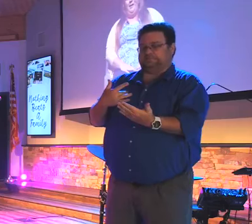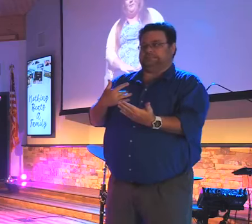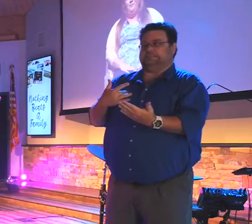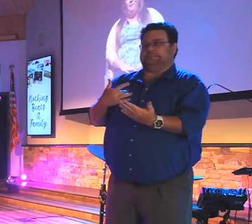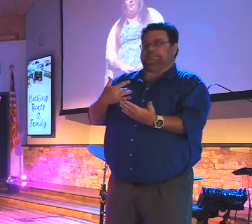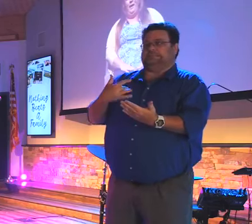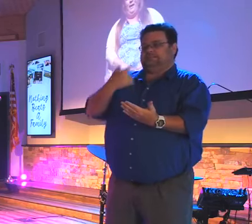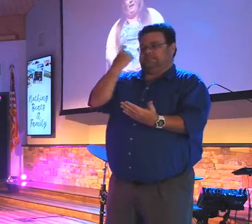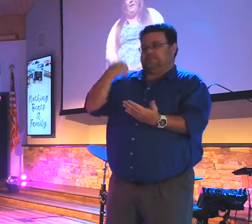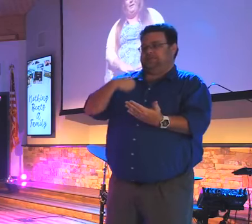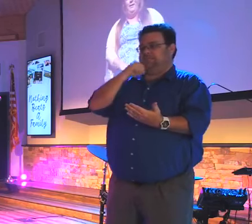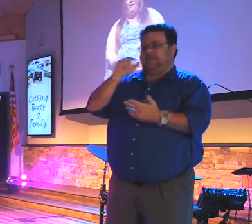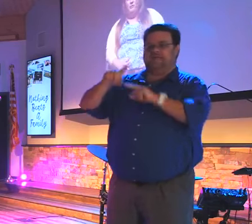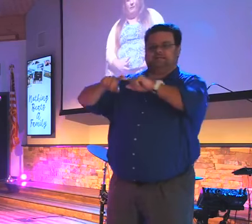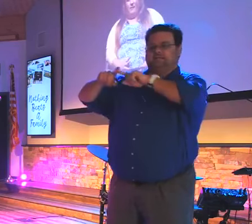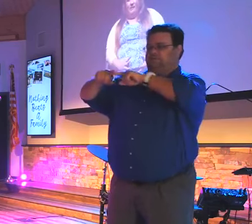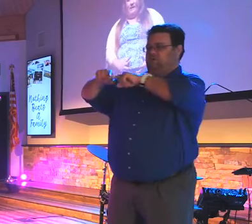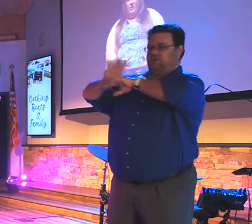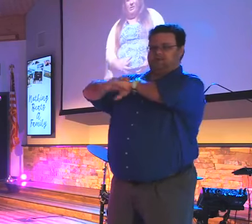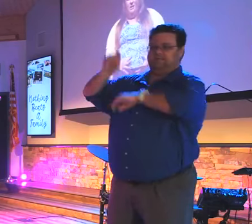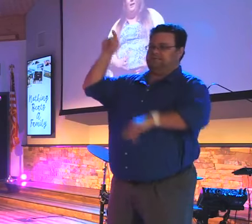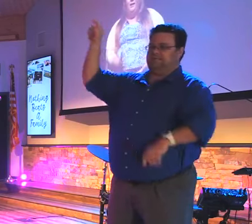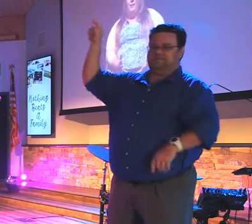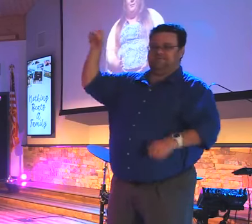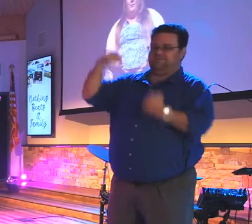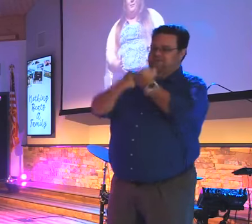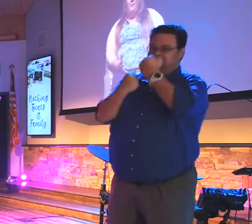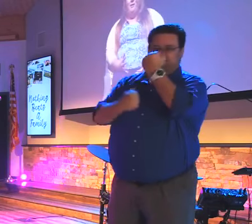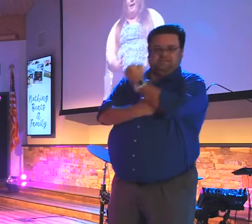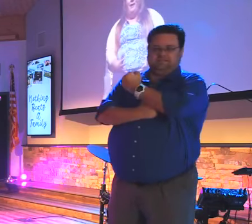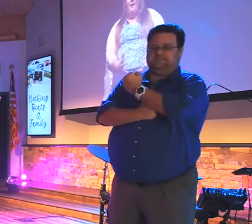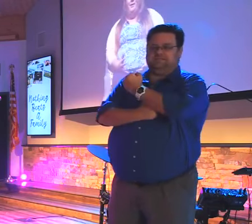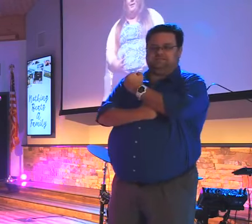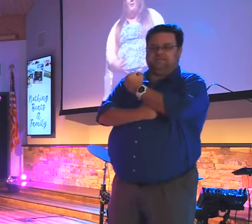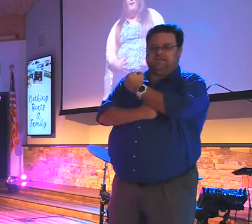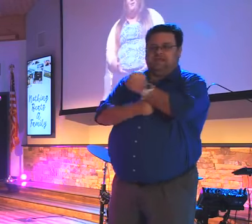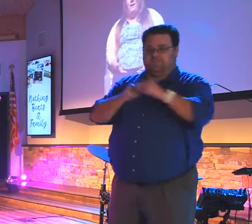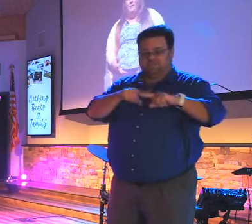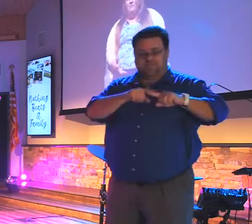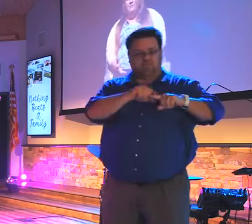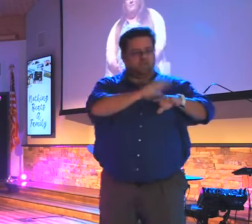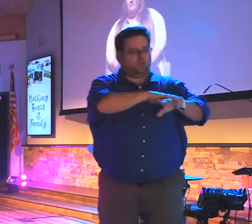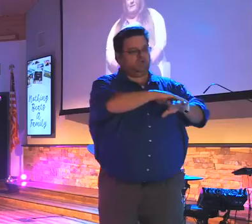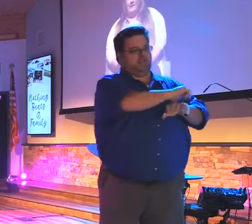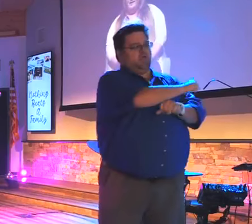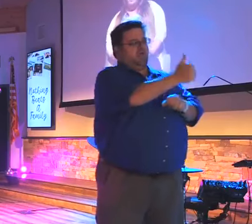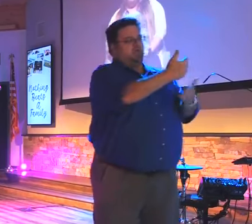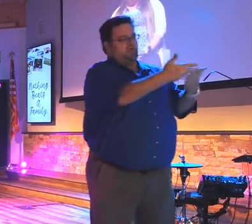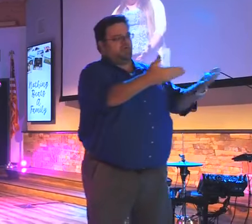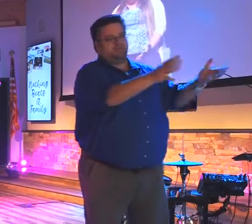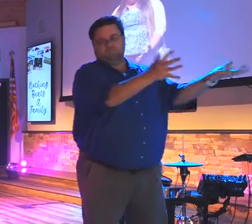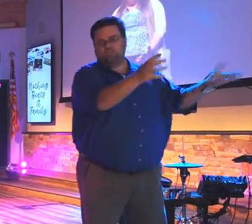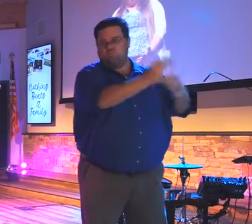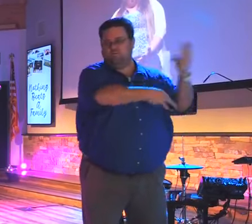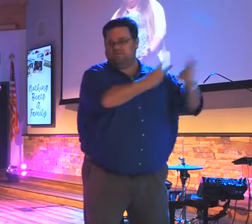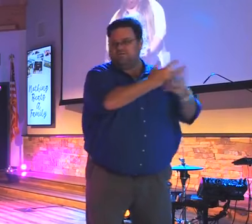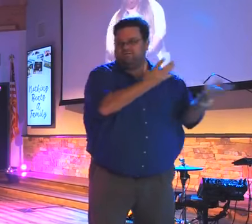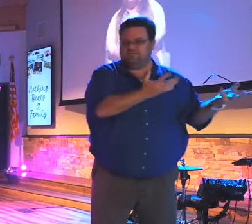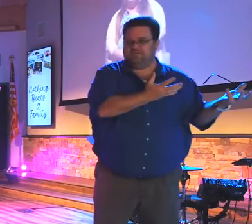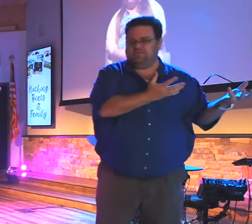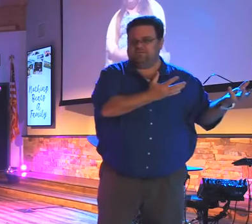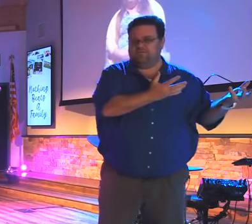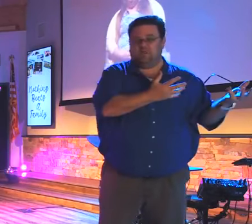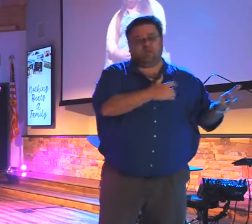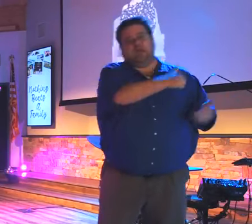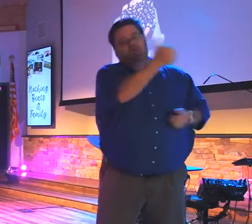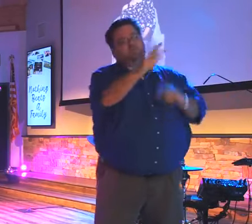I'm not relying on my true foundation, on Him. I'm relying on what everyone else was thinking and feeling about me